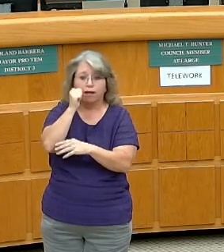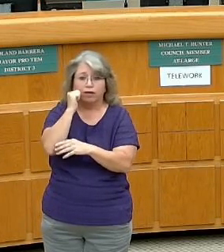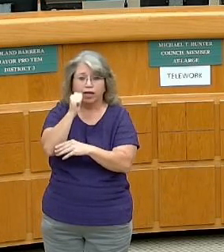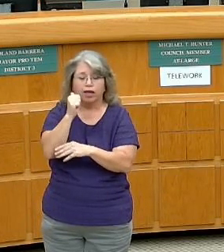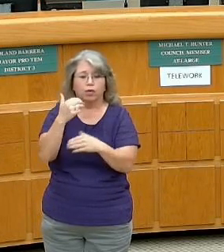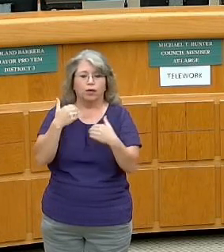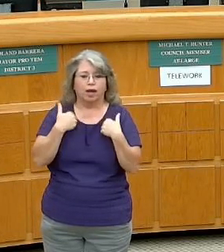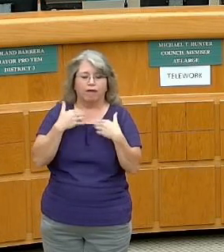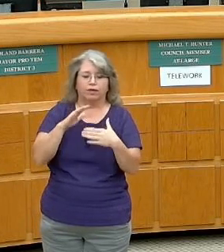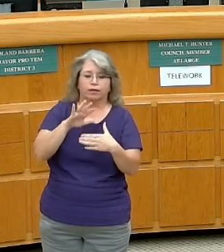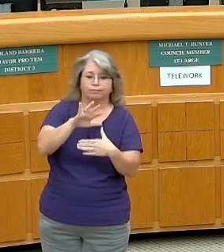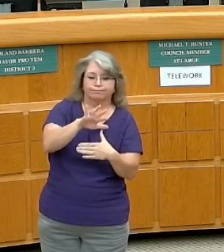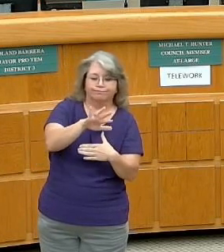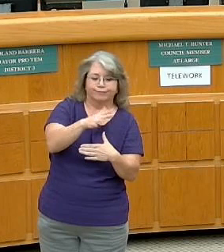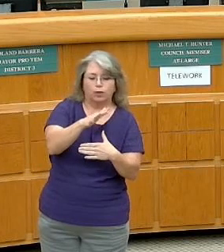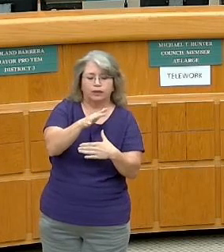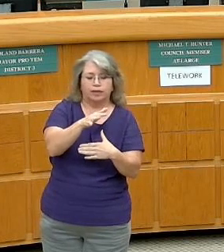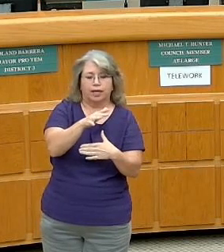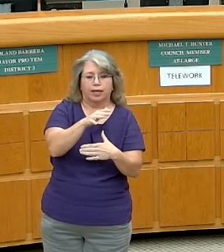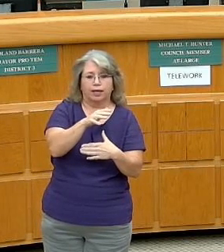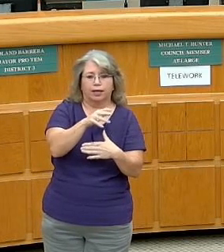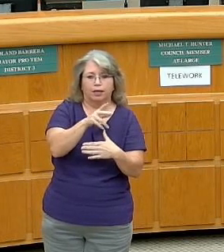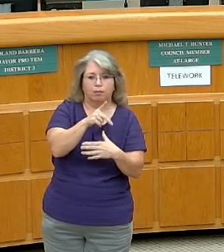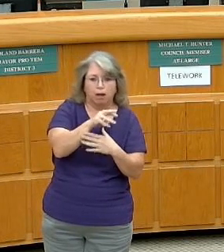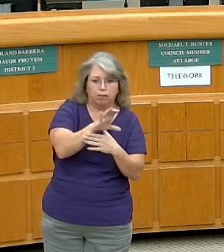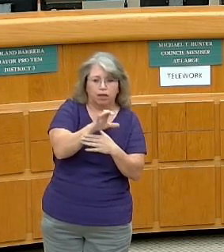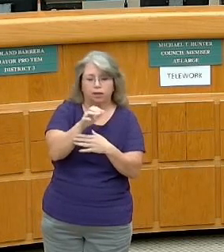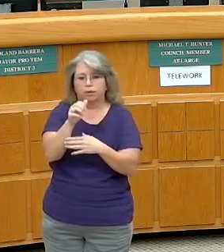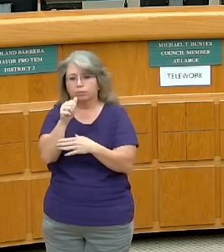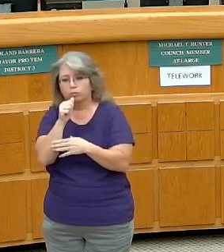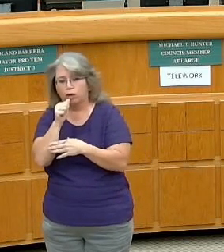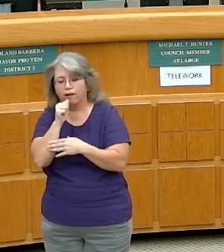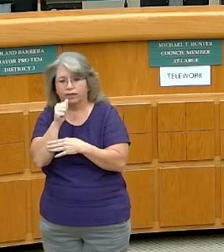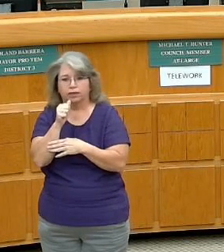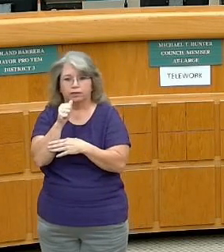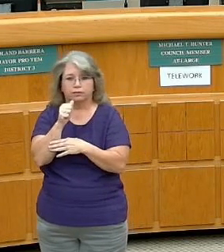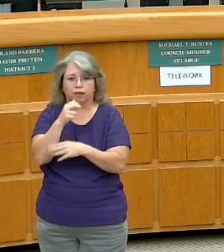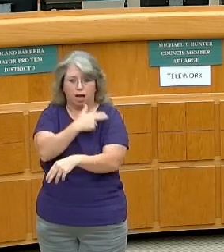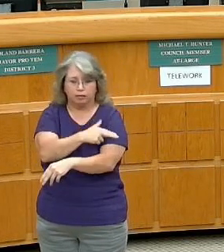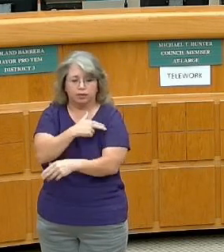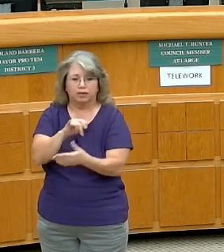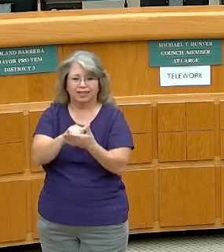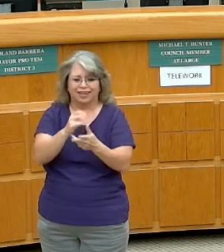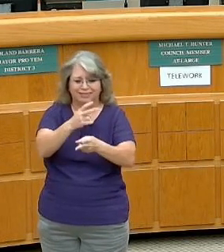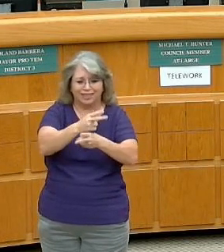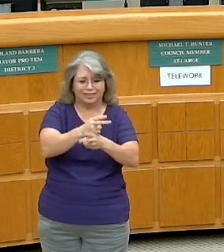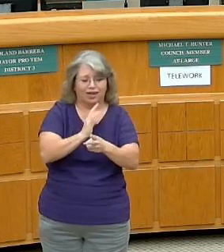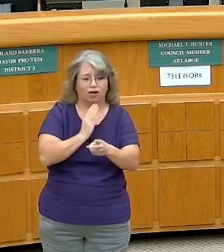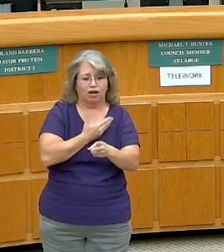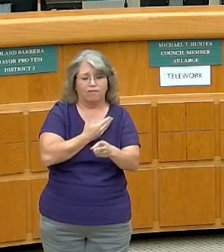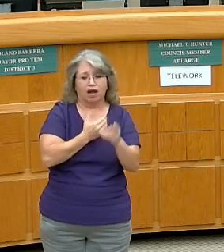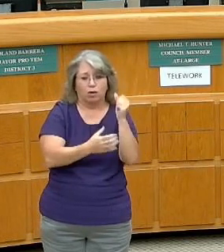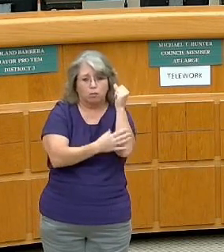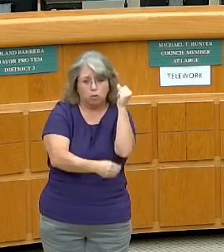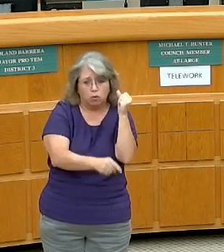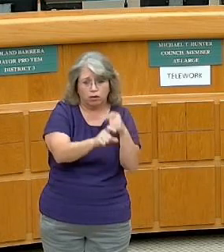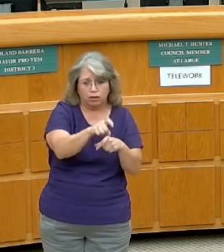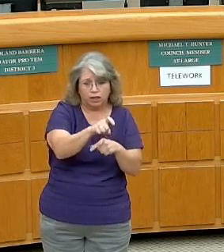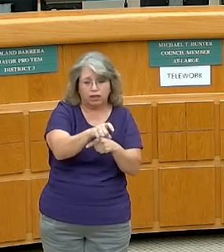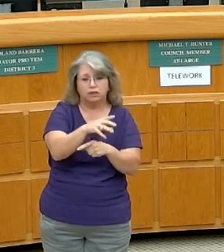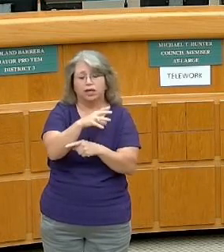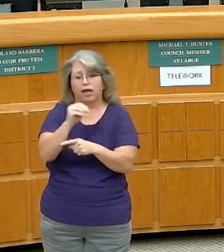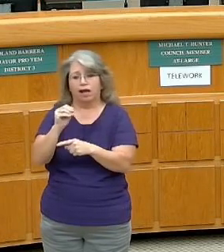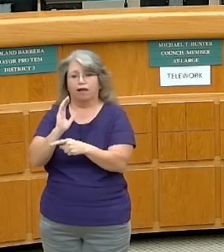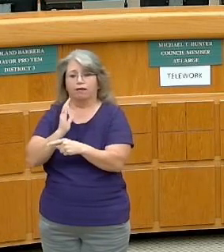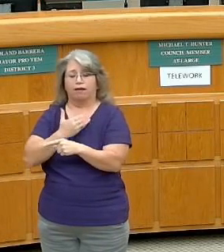public hospital that tends to our behavioral health needs and our indigent care. And because of that very special relationship, that